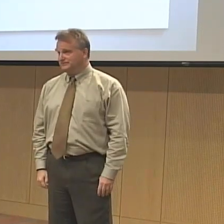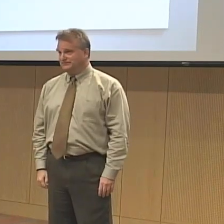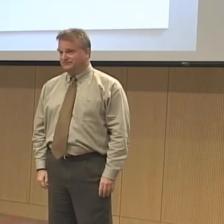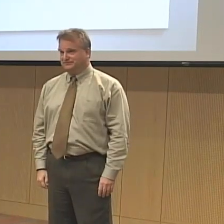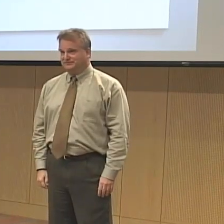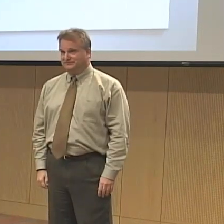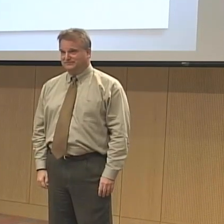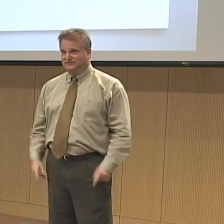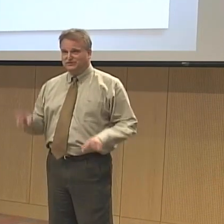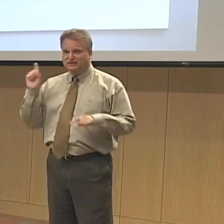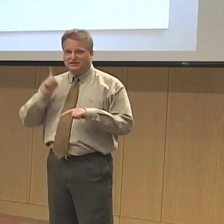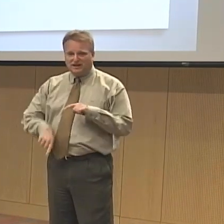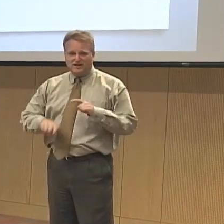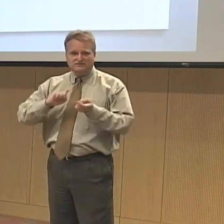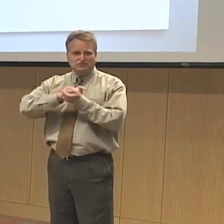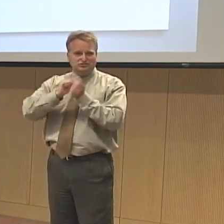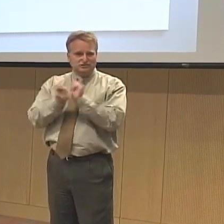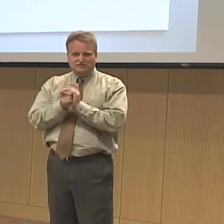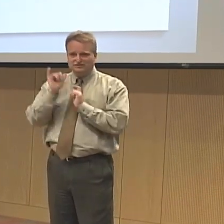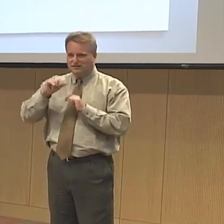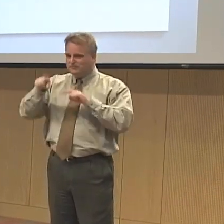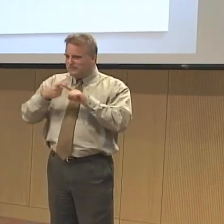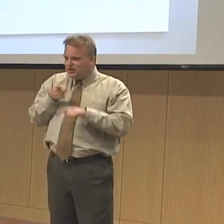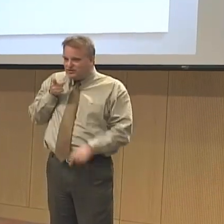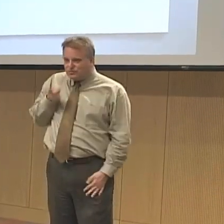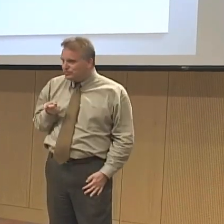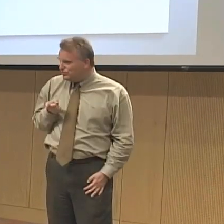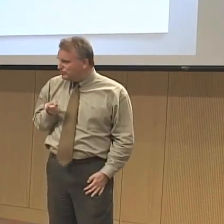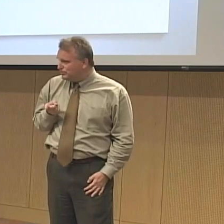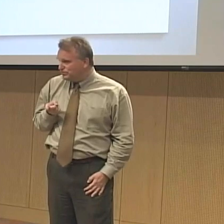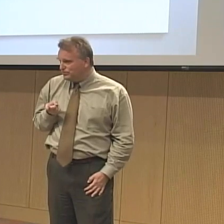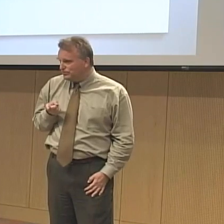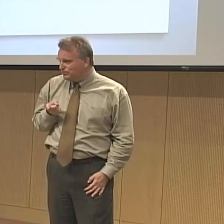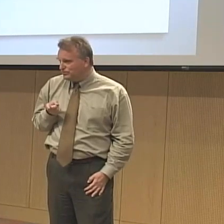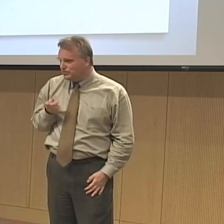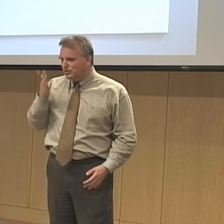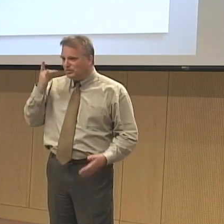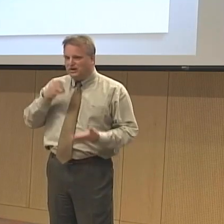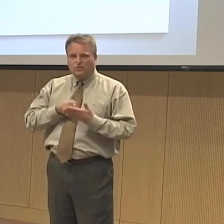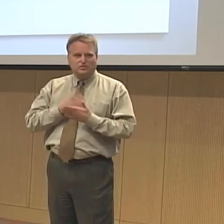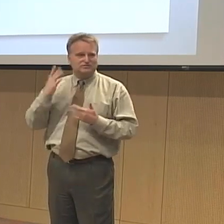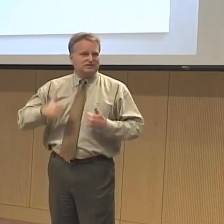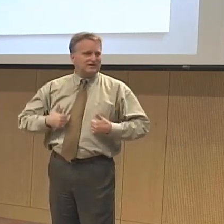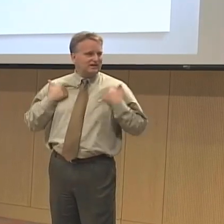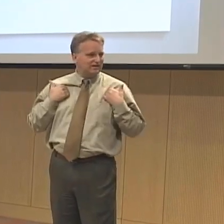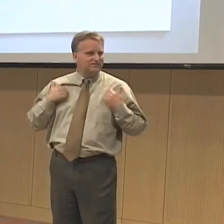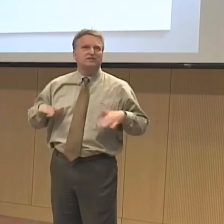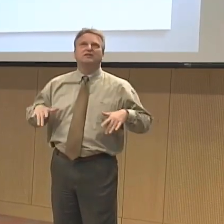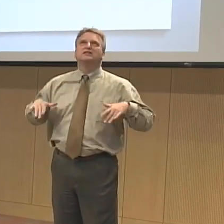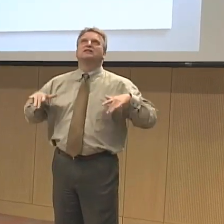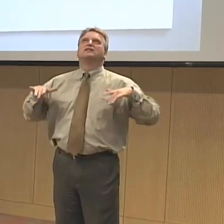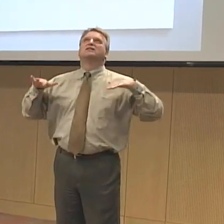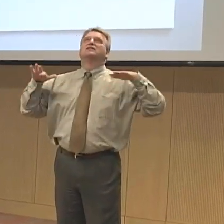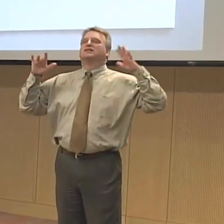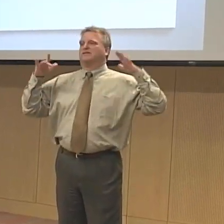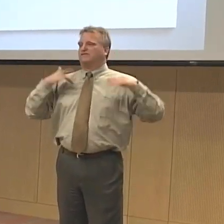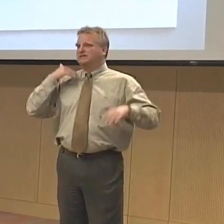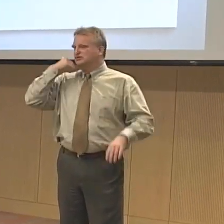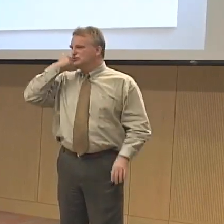person, this means that you're not going to be able to change who you are. Why waste your life struggling and